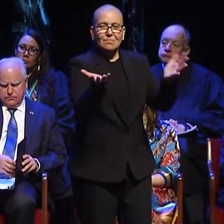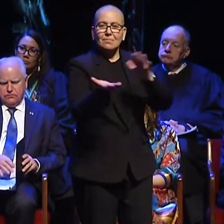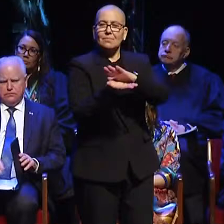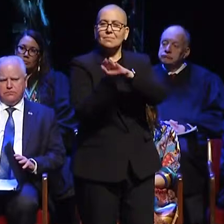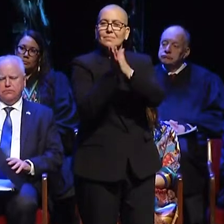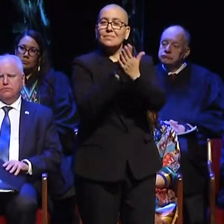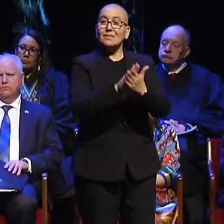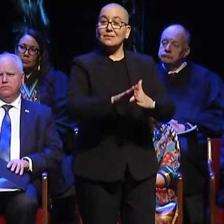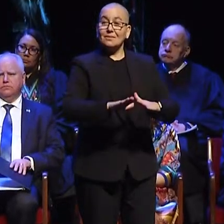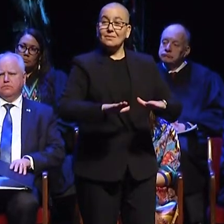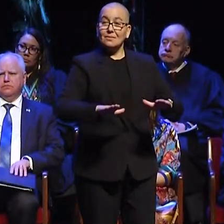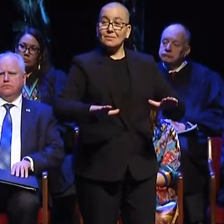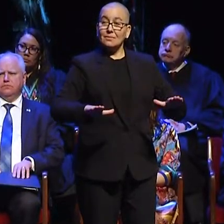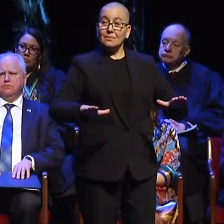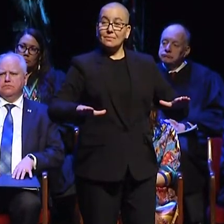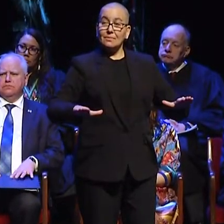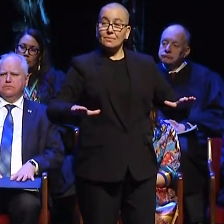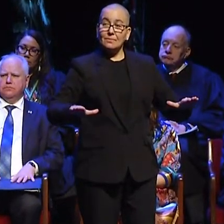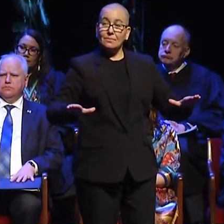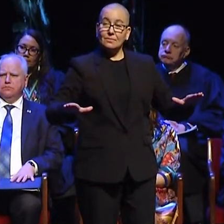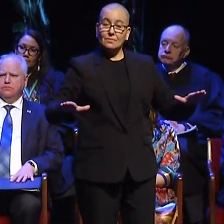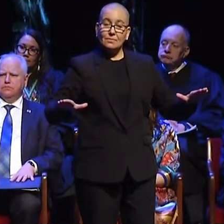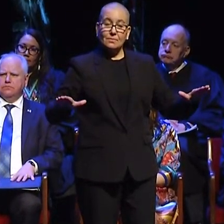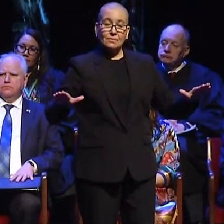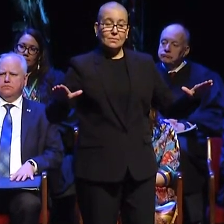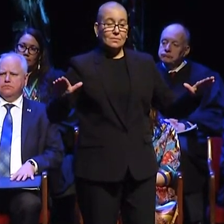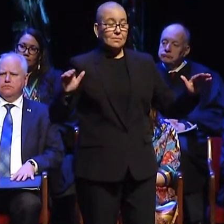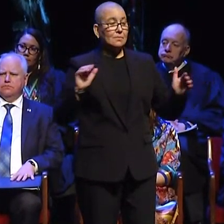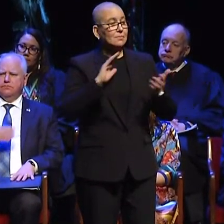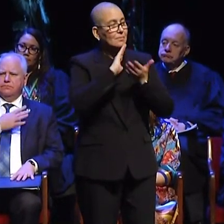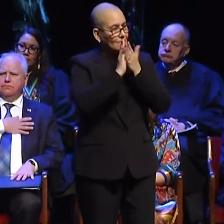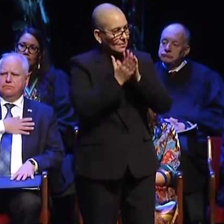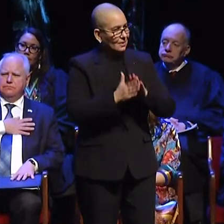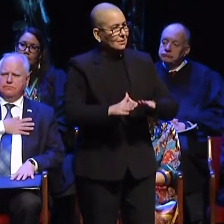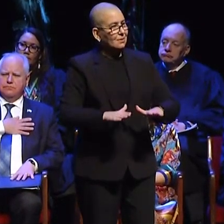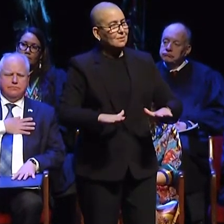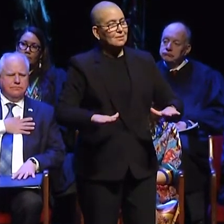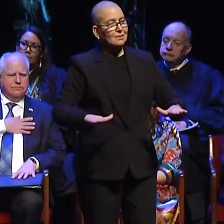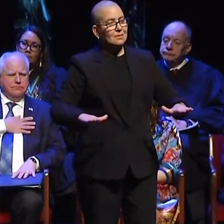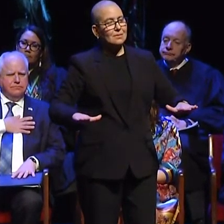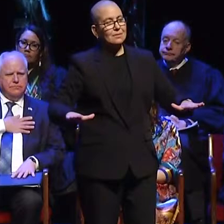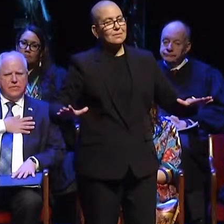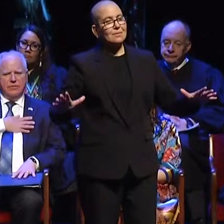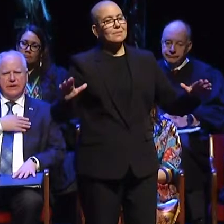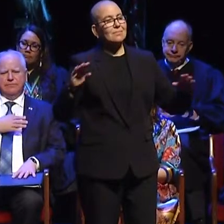Shalom, salam, peace, and wholeness. Amen.